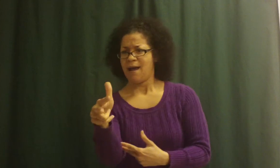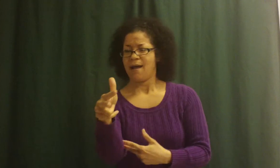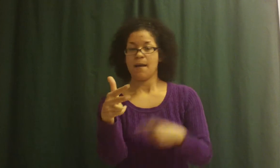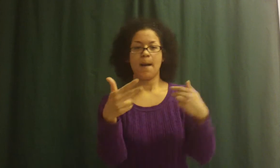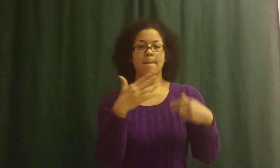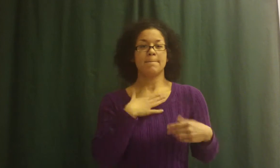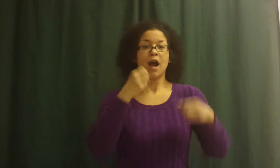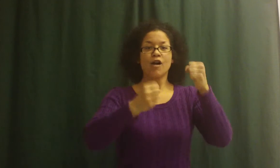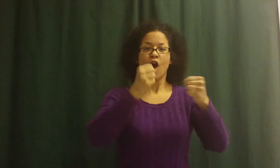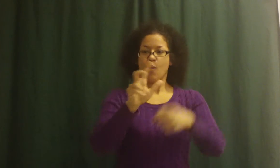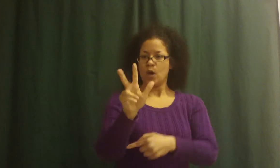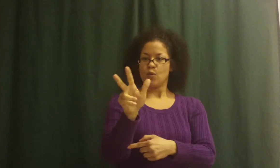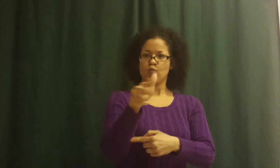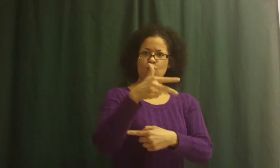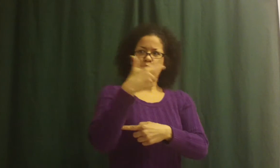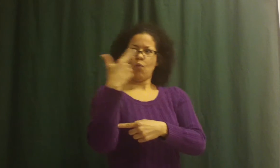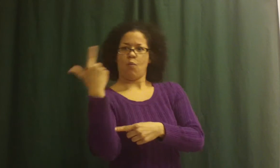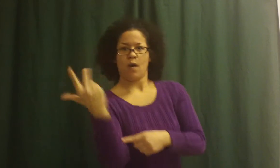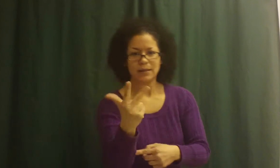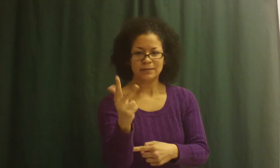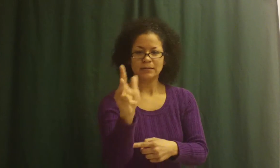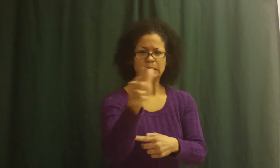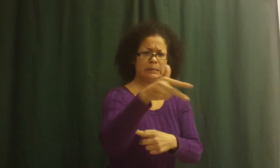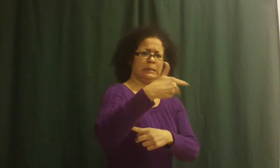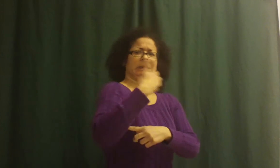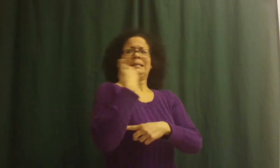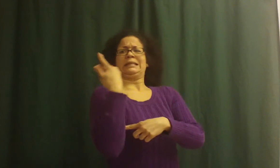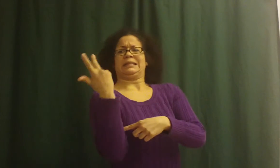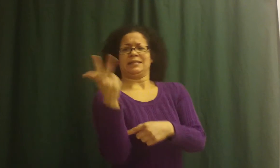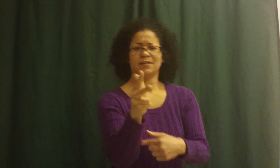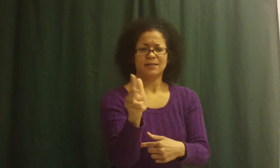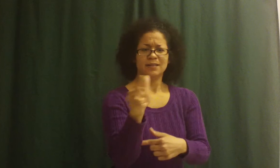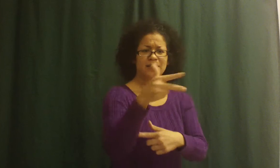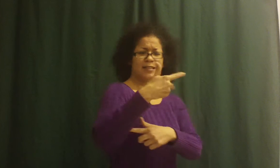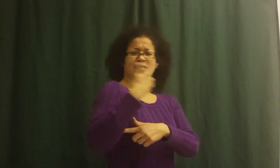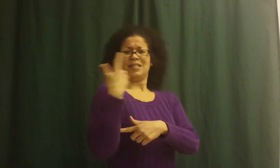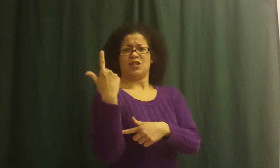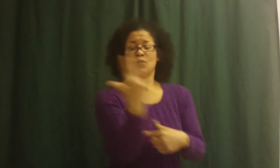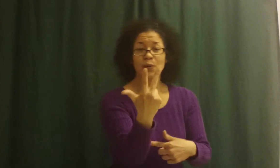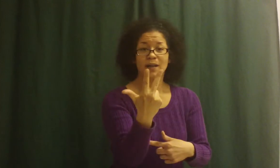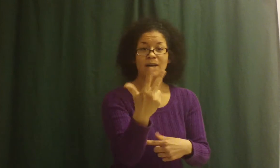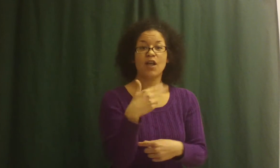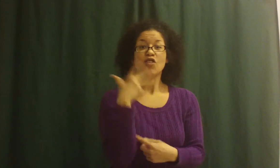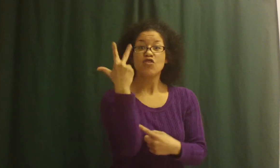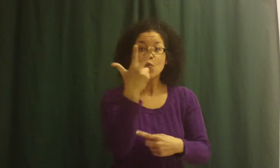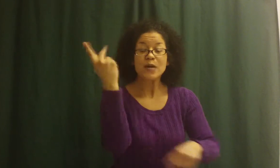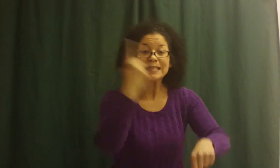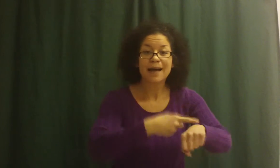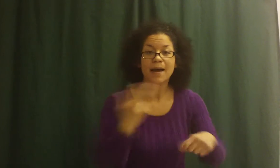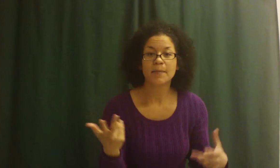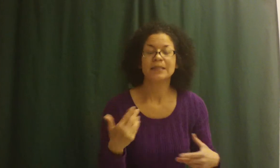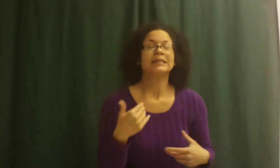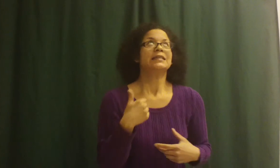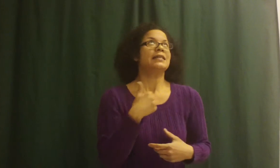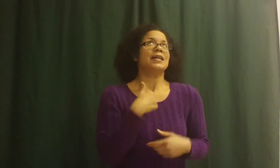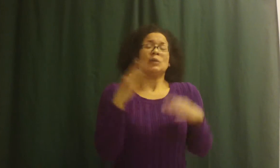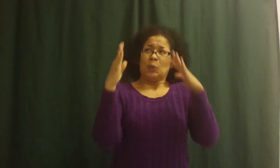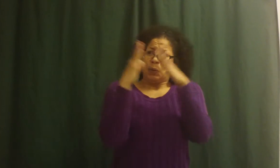was very, very frightening. Fortunately for me, no one was coming. No one was behind